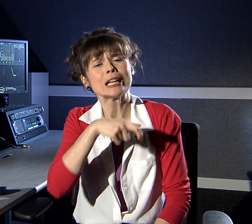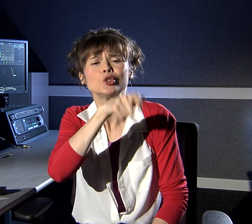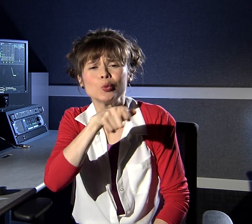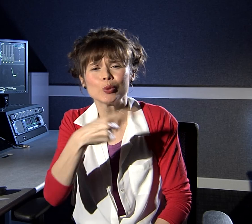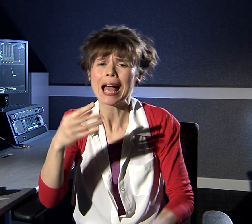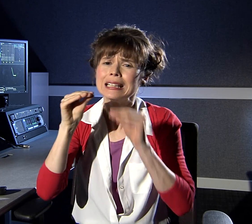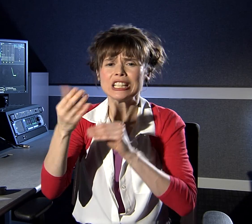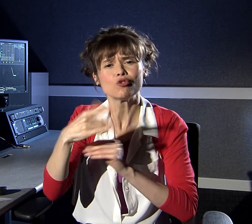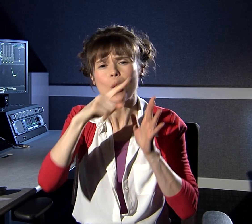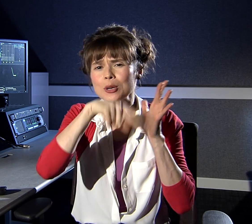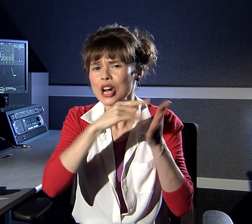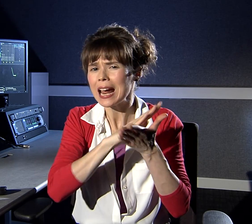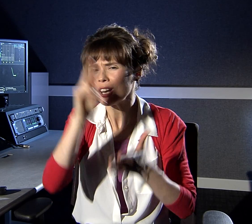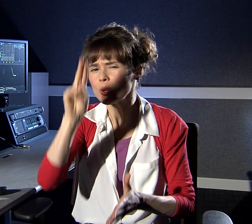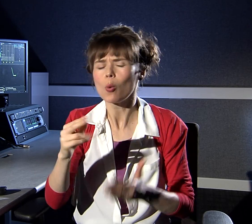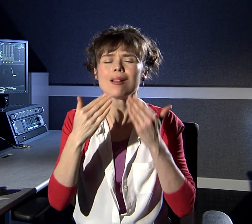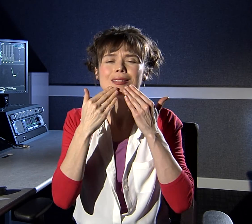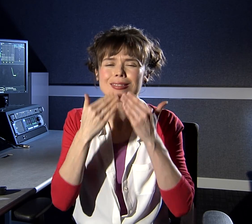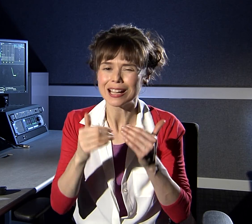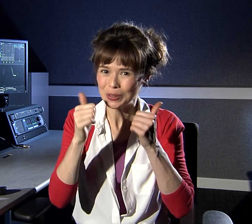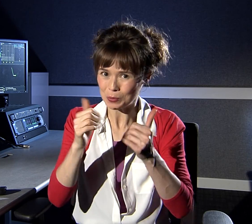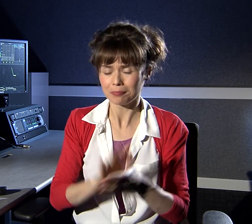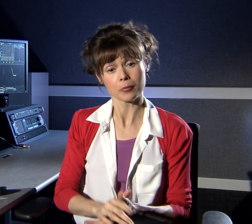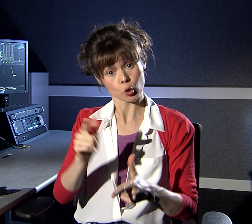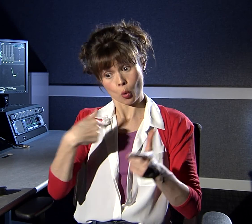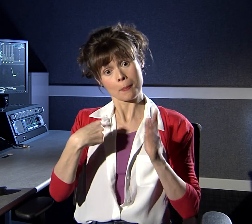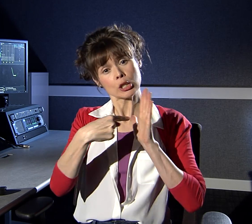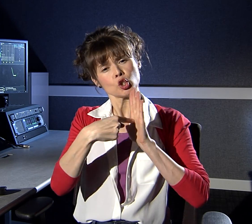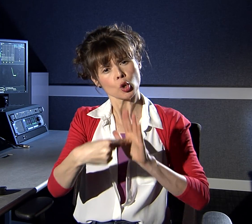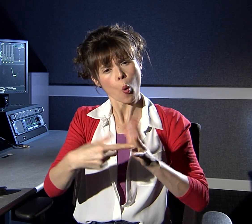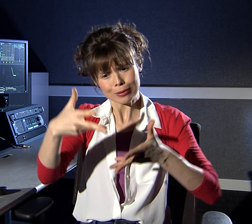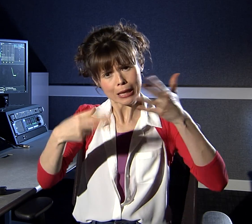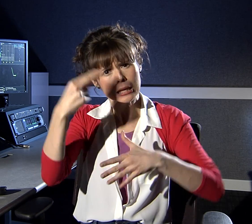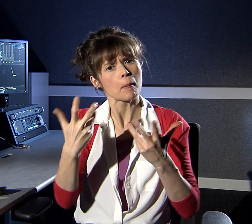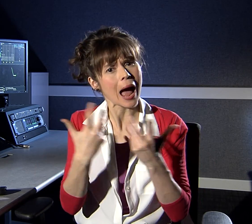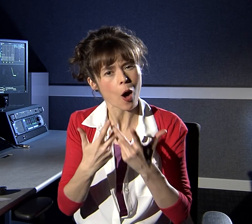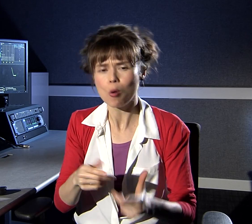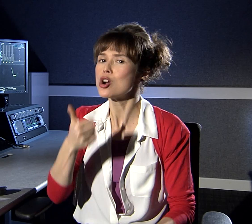And I'd like to say a big thank you to the students and their teachers for all their help.